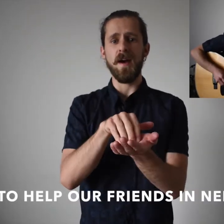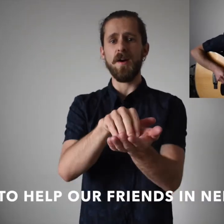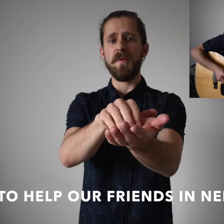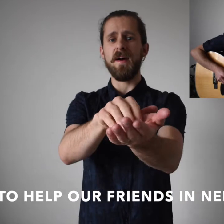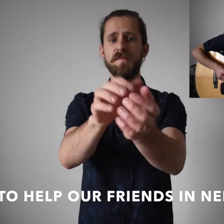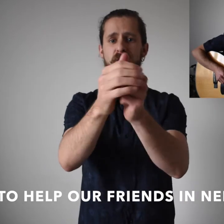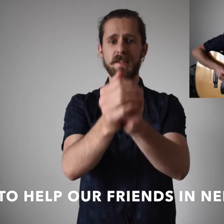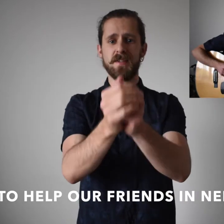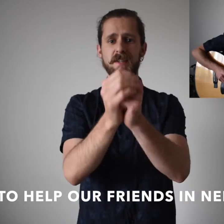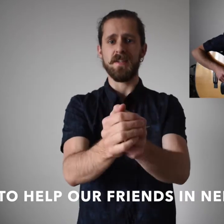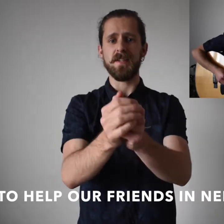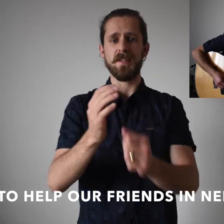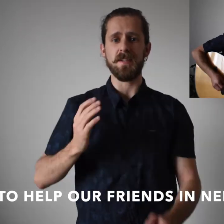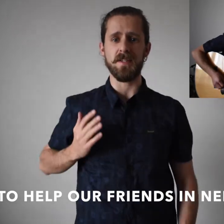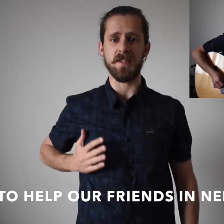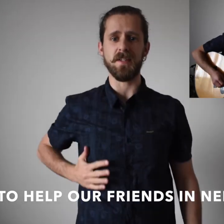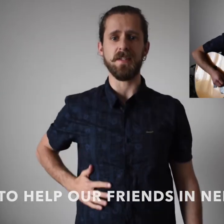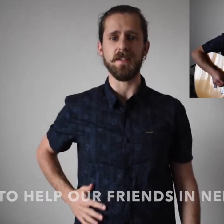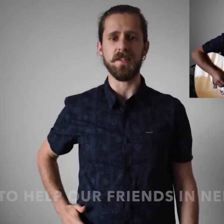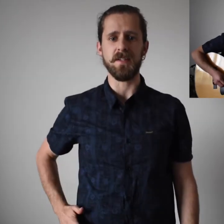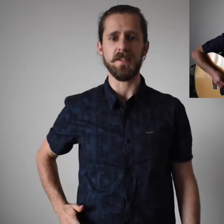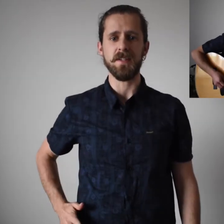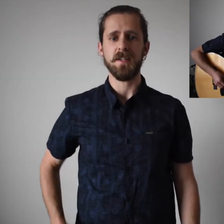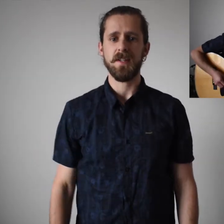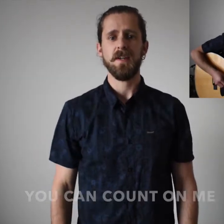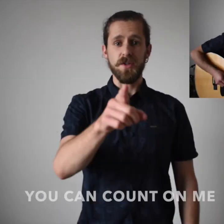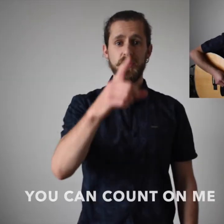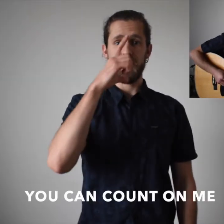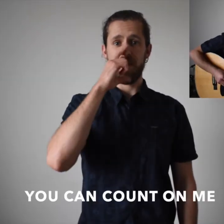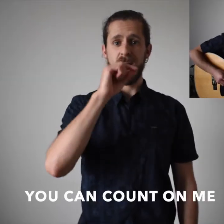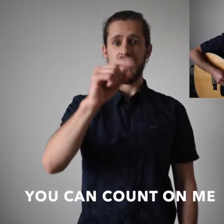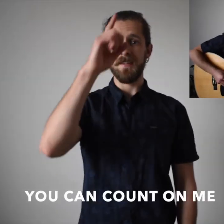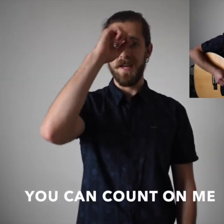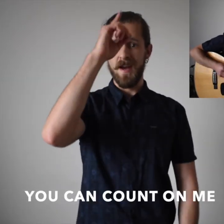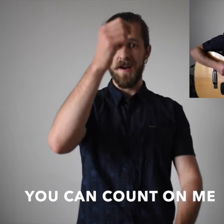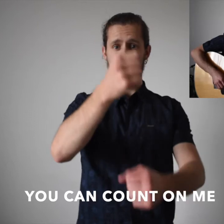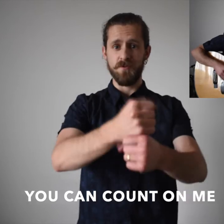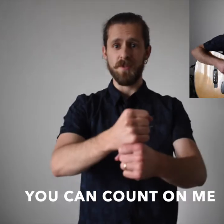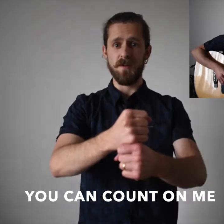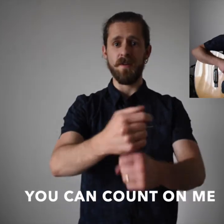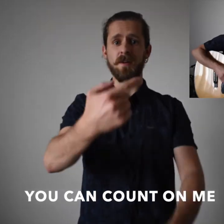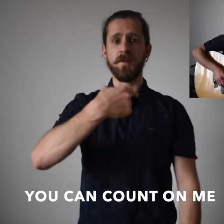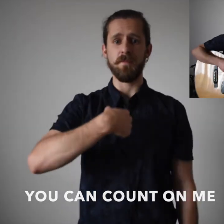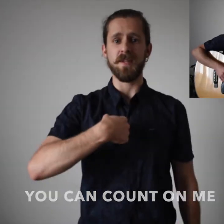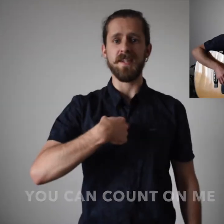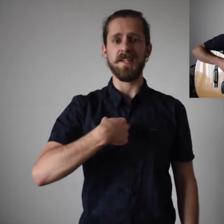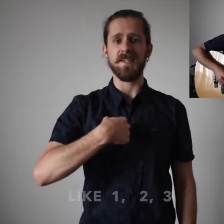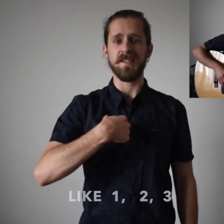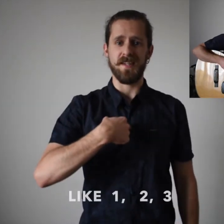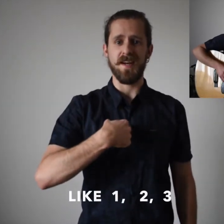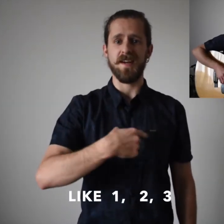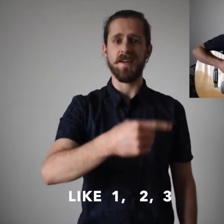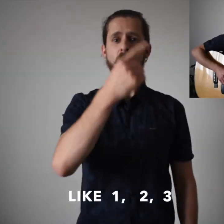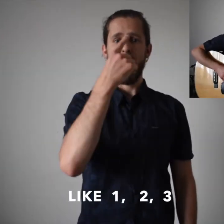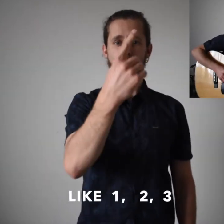help our friends in need. You can count on me,